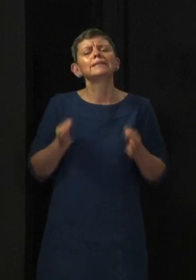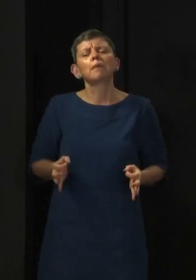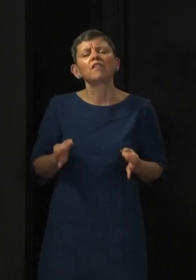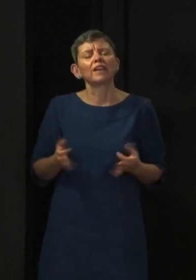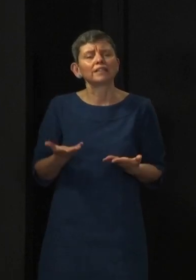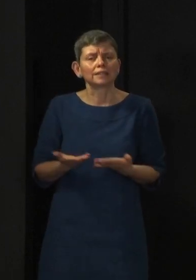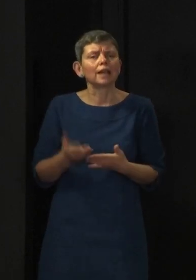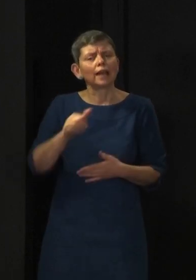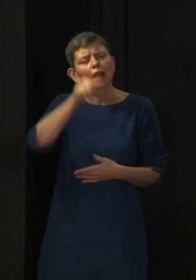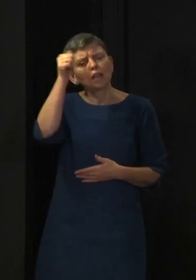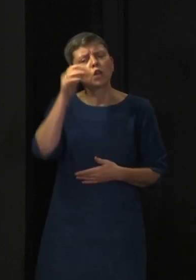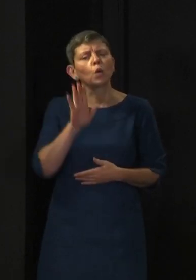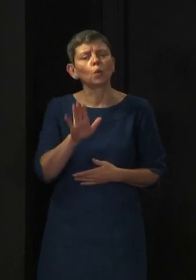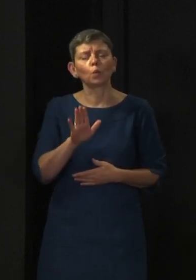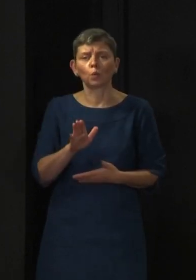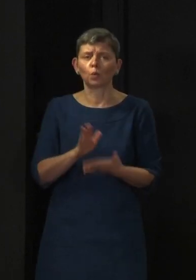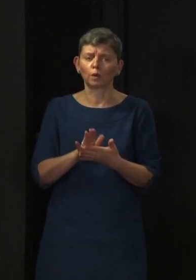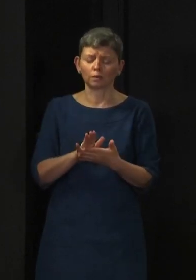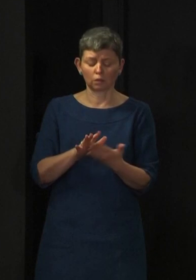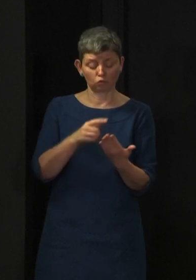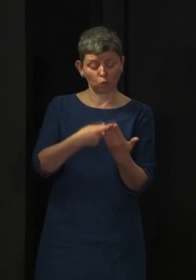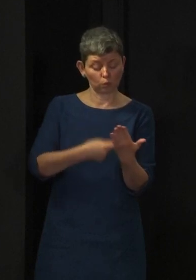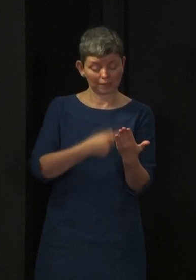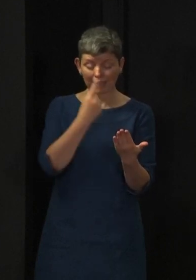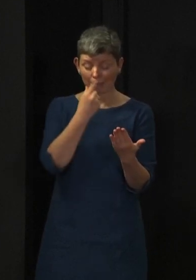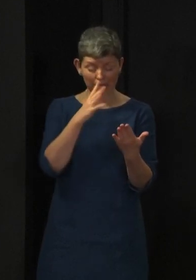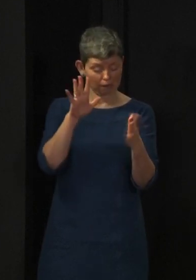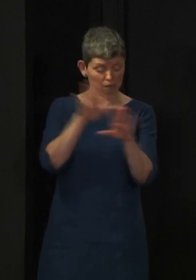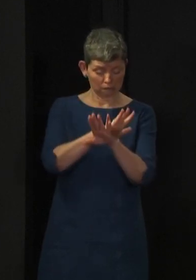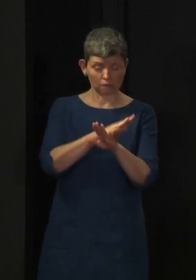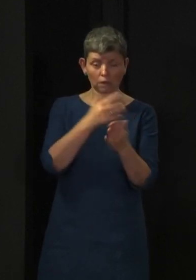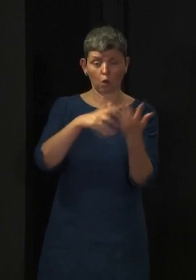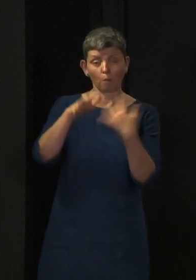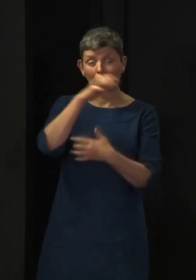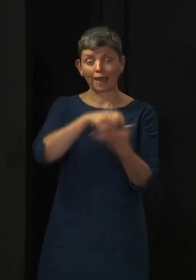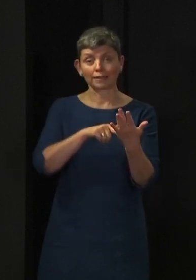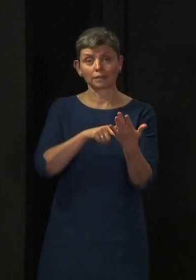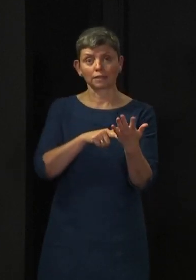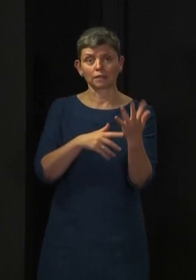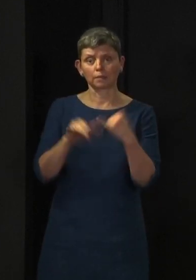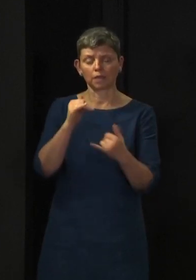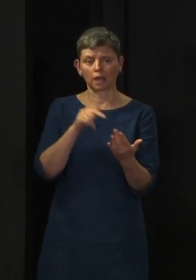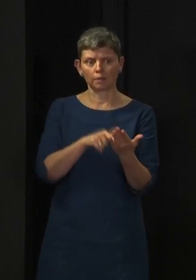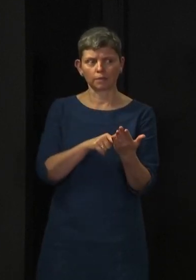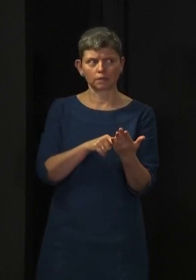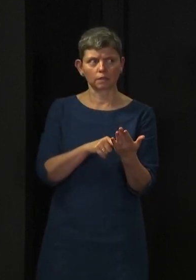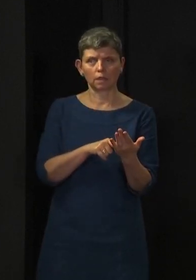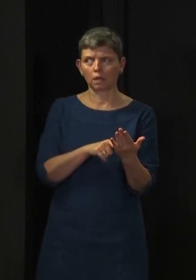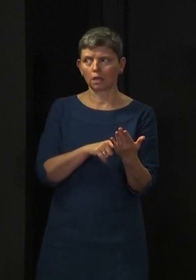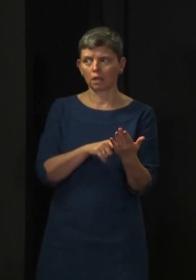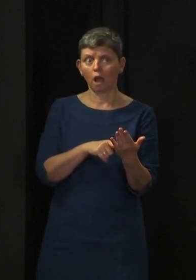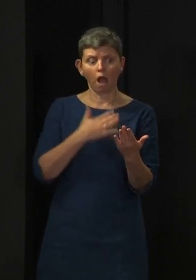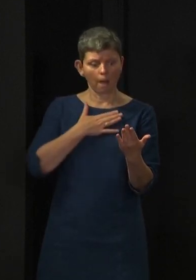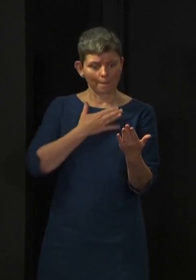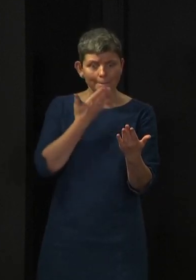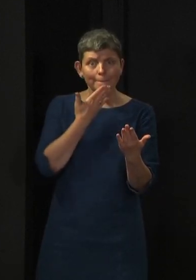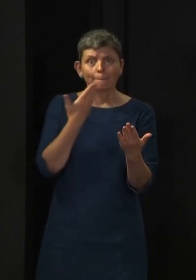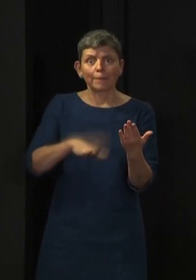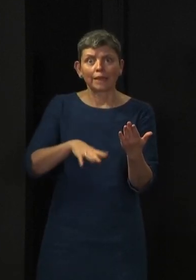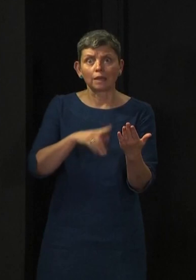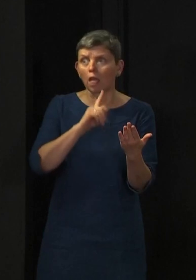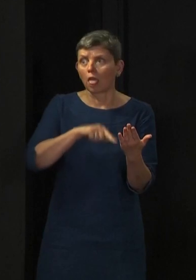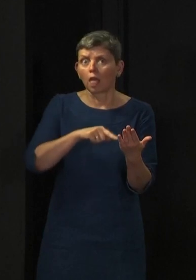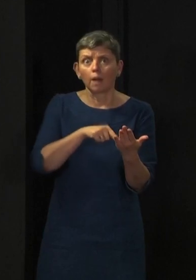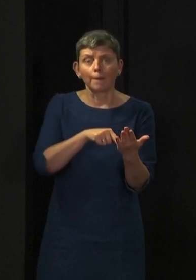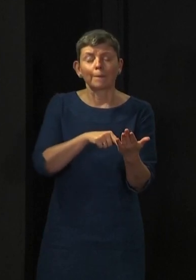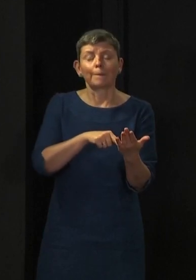can be difficult and complicated. There will be occasions where people inadvertently breach rules, and you will say to them, OK, we get that, and don't